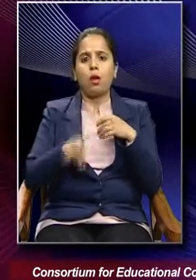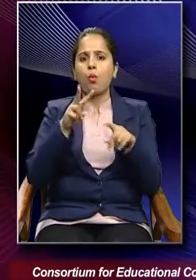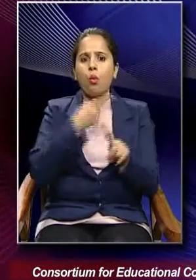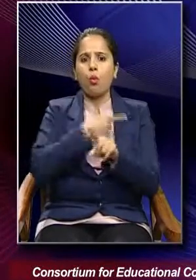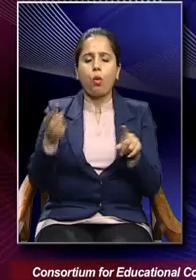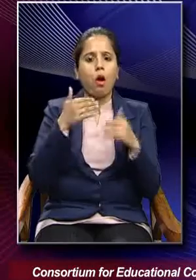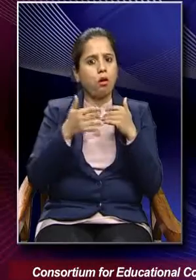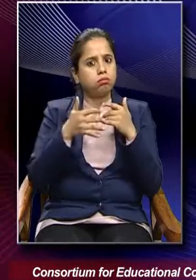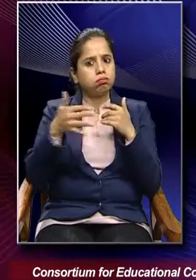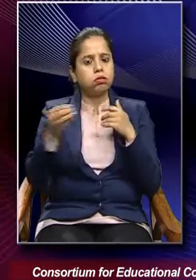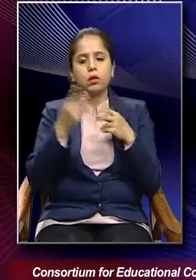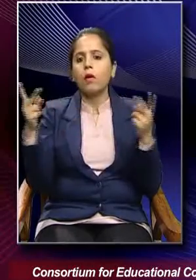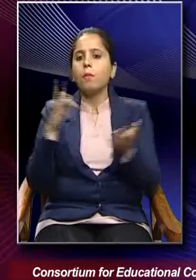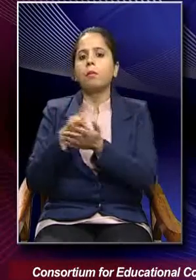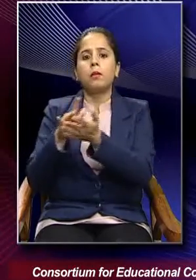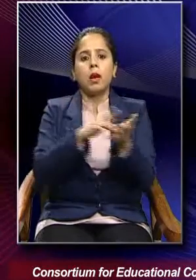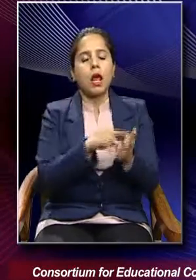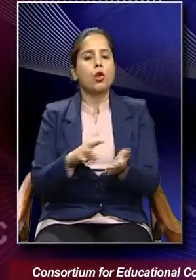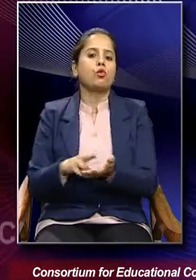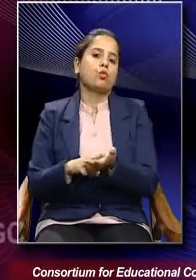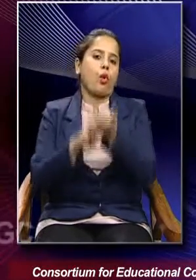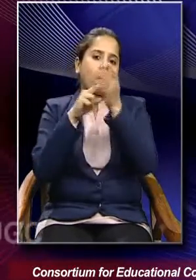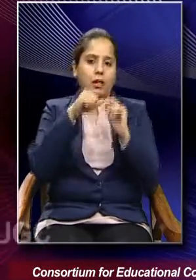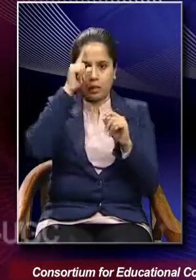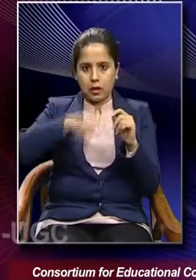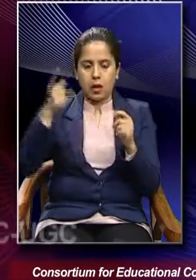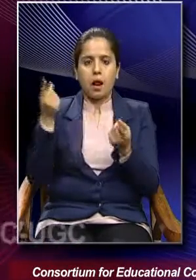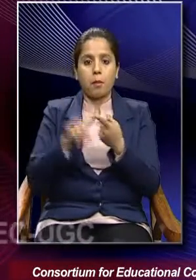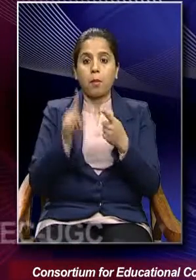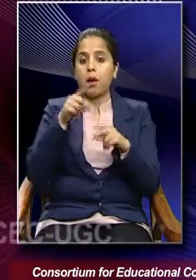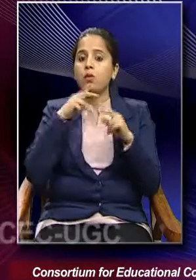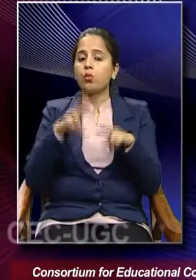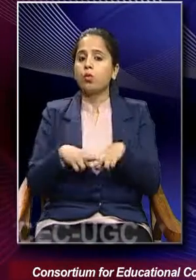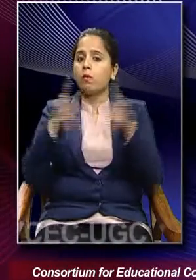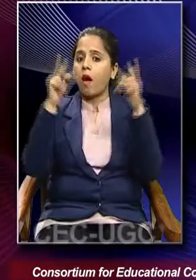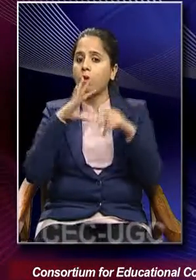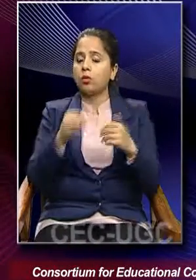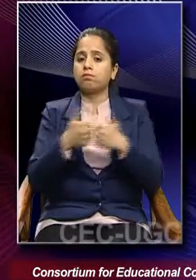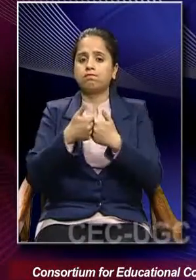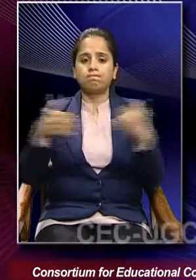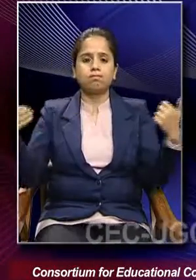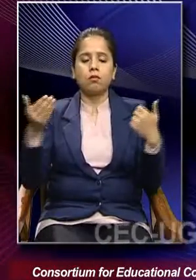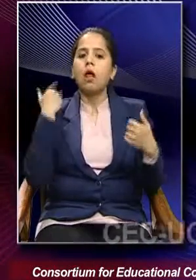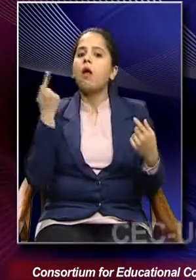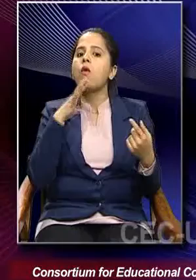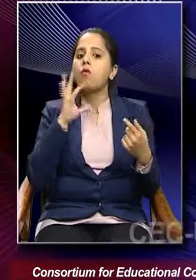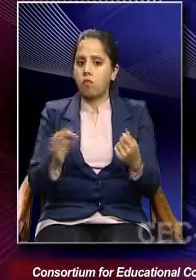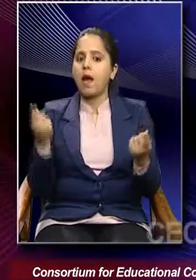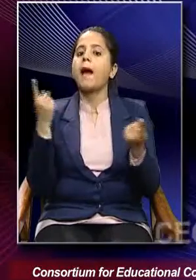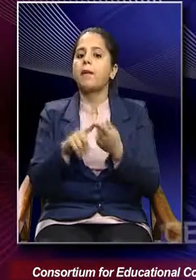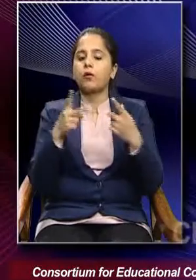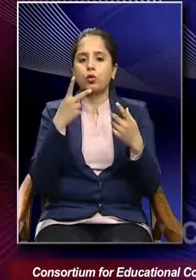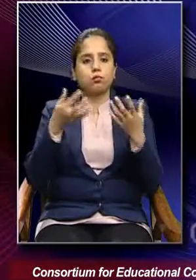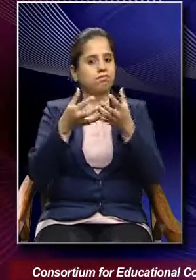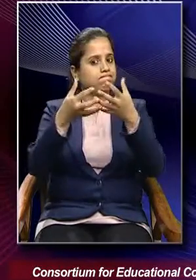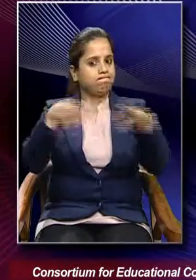to different parts of North India and finally partition became a reality and the two